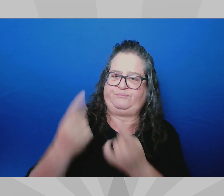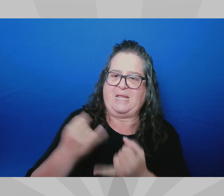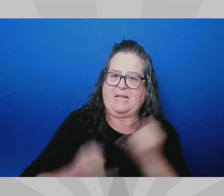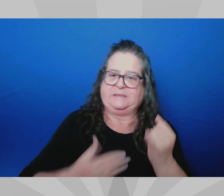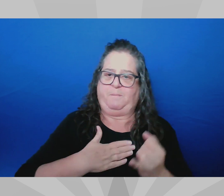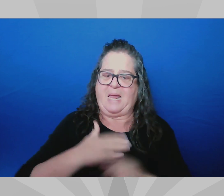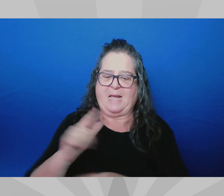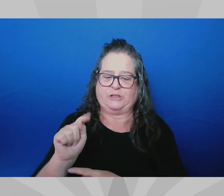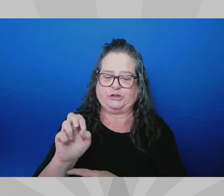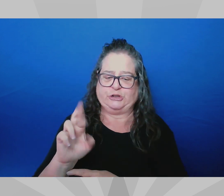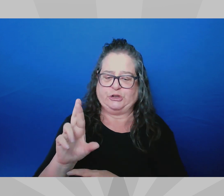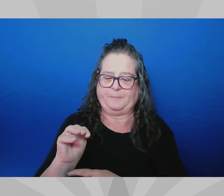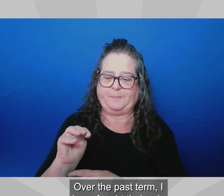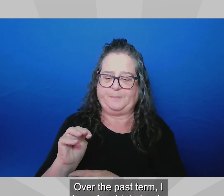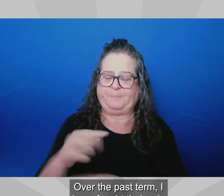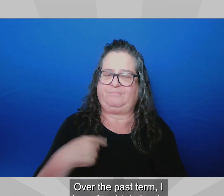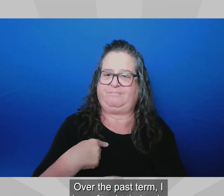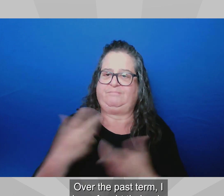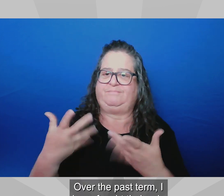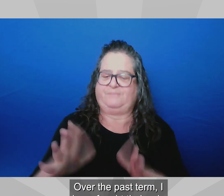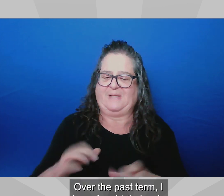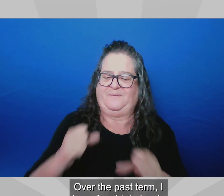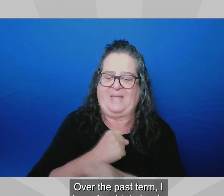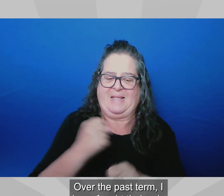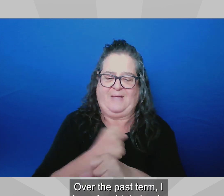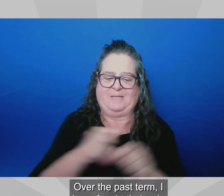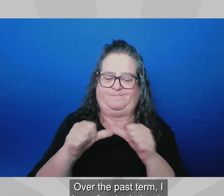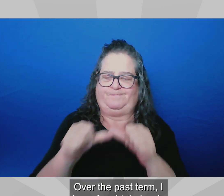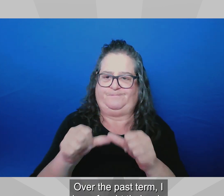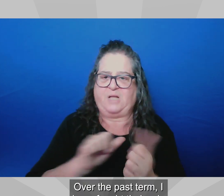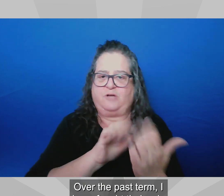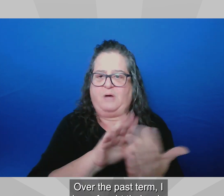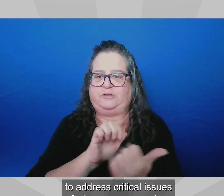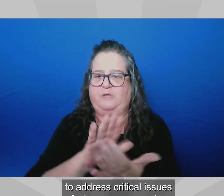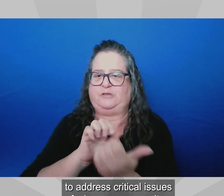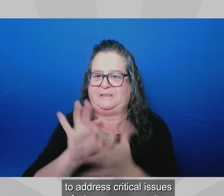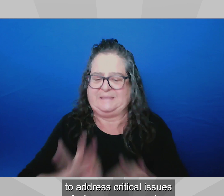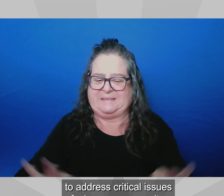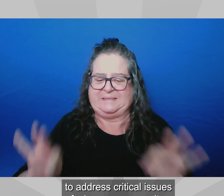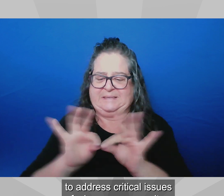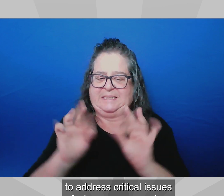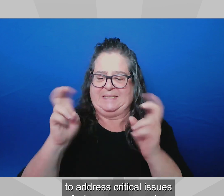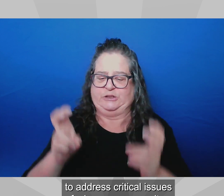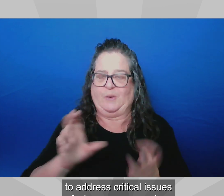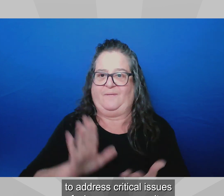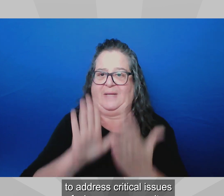LD30. Over the past term, I have fought tirelessly to address critical issues facing